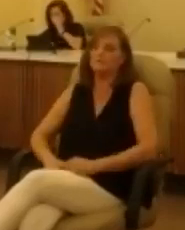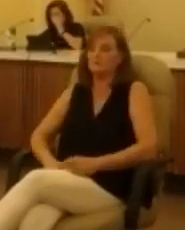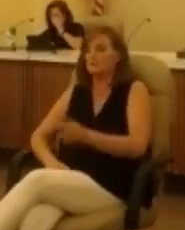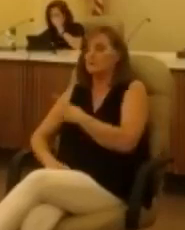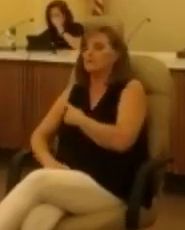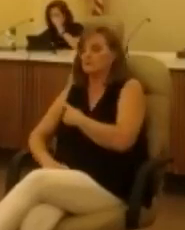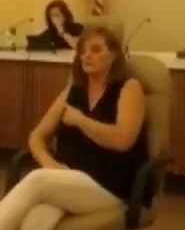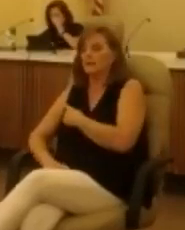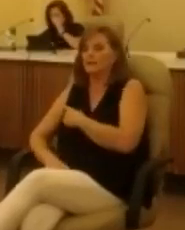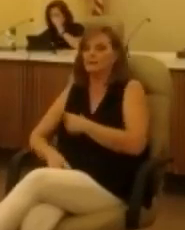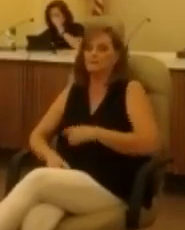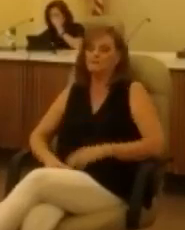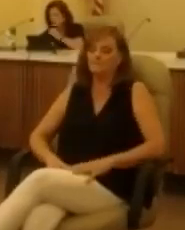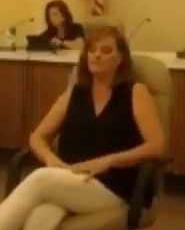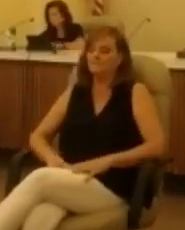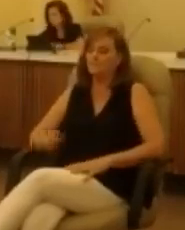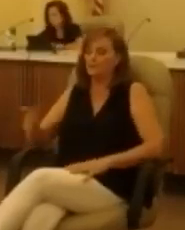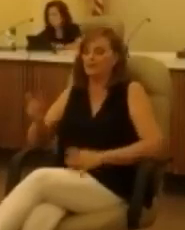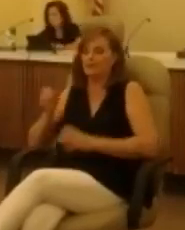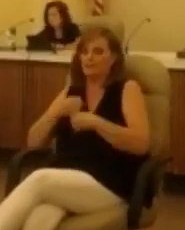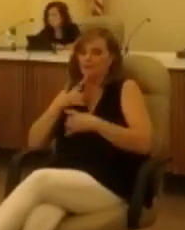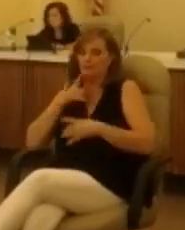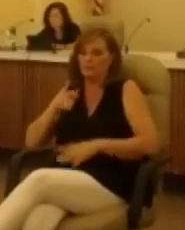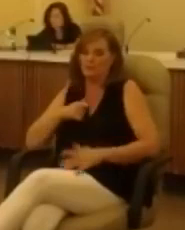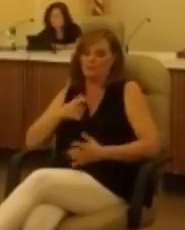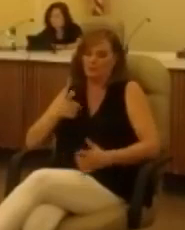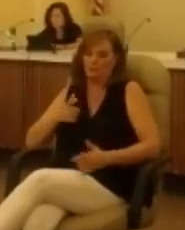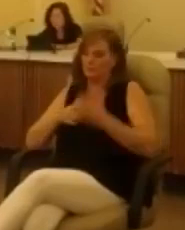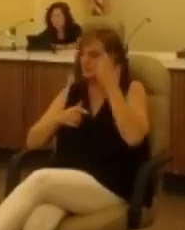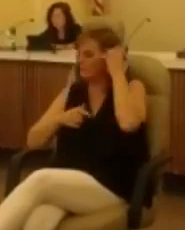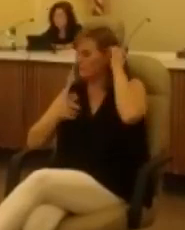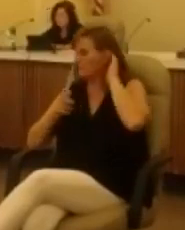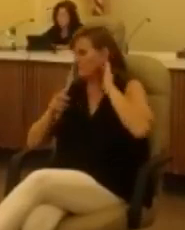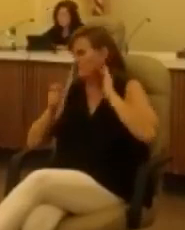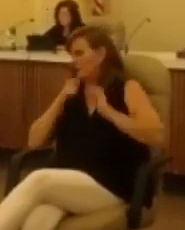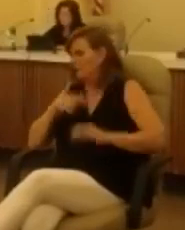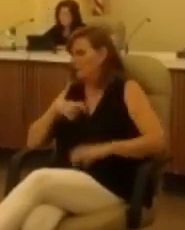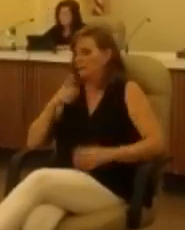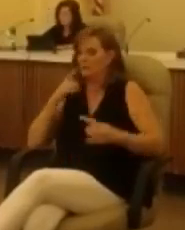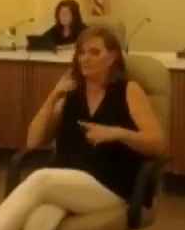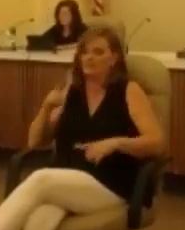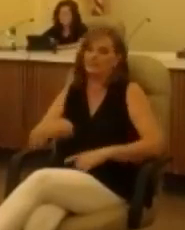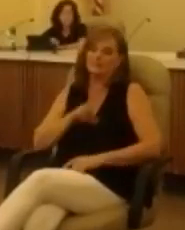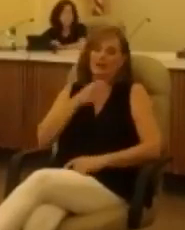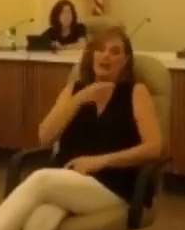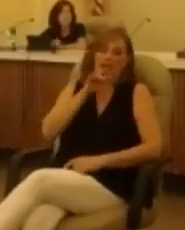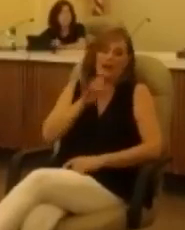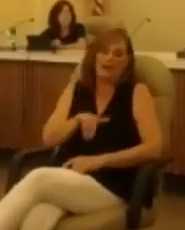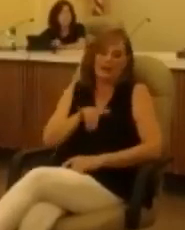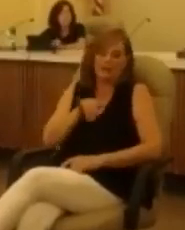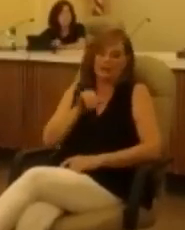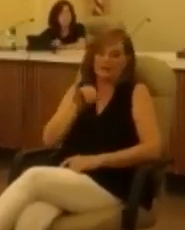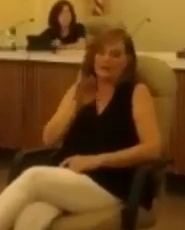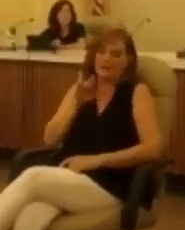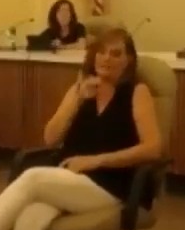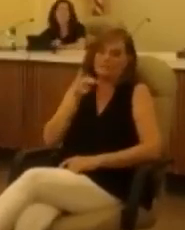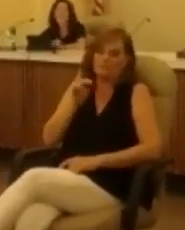so that you can get things done and we don't have to live next to homes like that. Harry Bronson and Patrick Gallivan, I hope you're